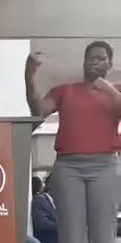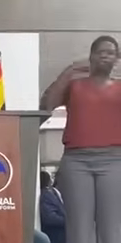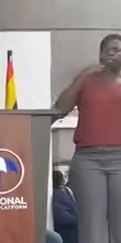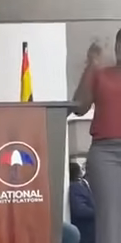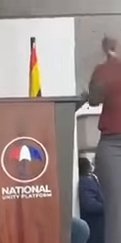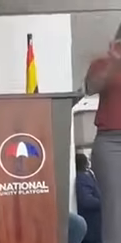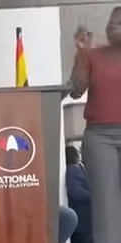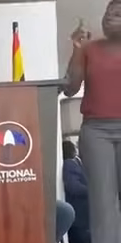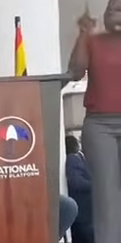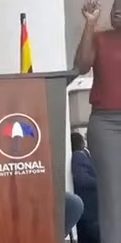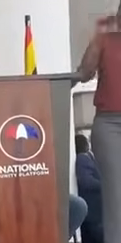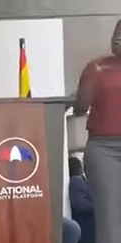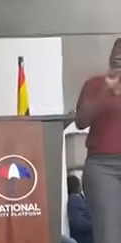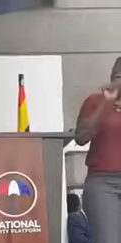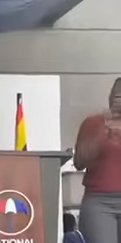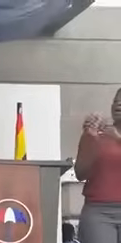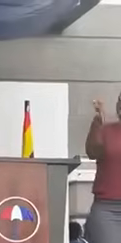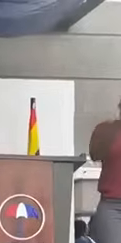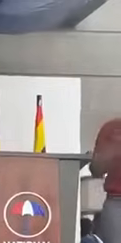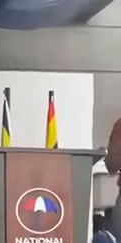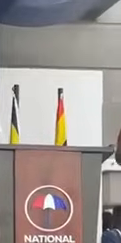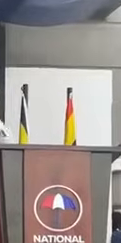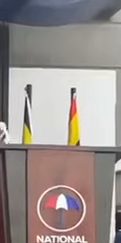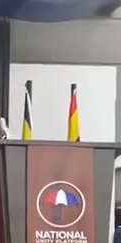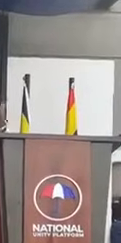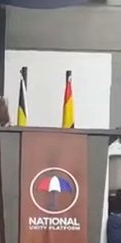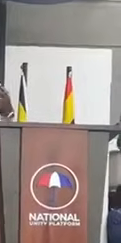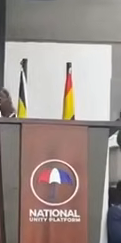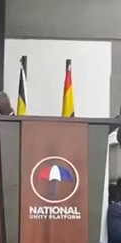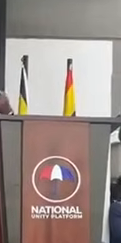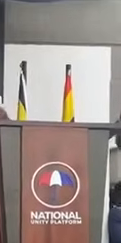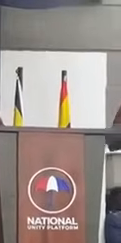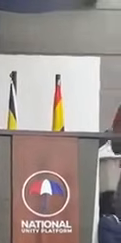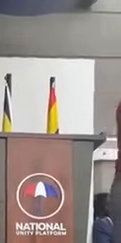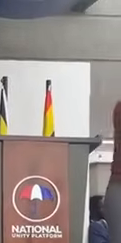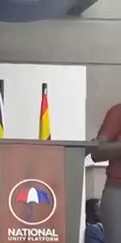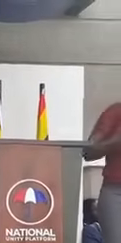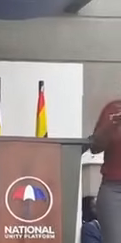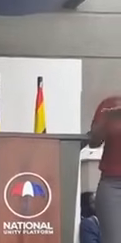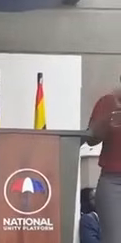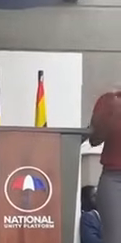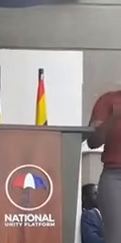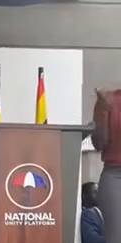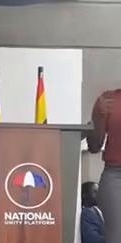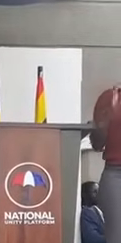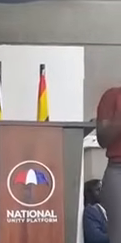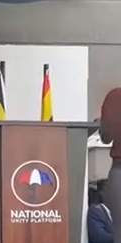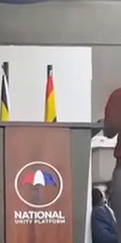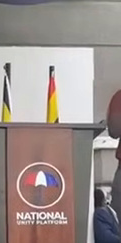kutiisibwatiisibwa. Mukolere wamu, muwuliziganye, muyambagane,